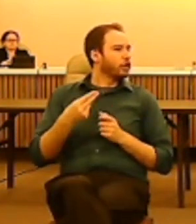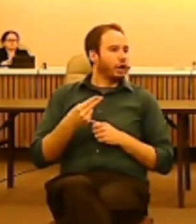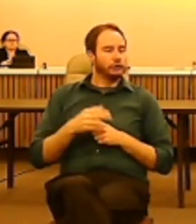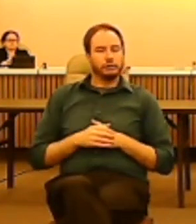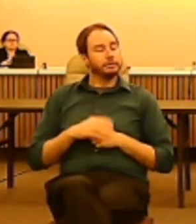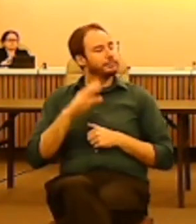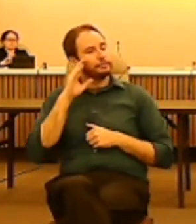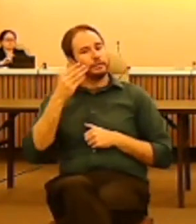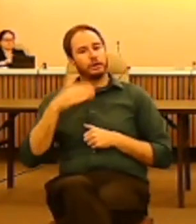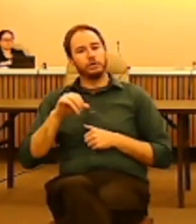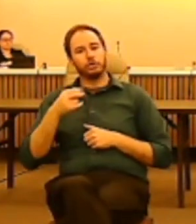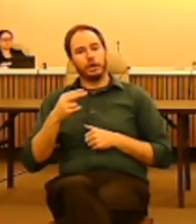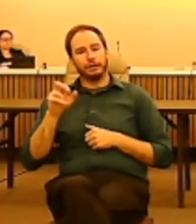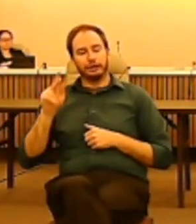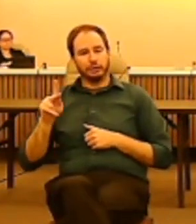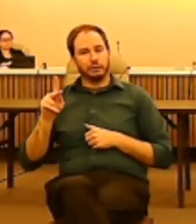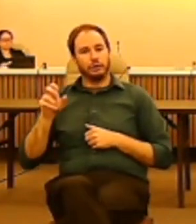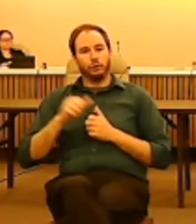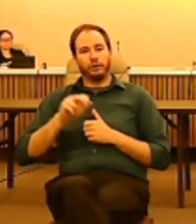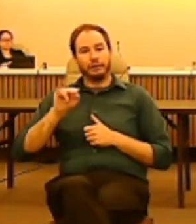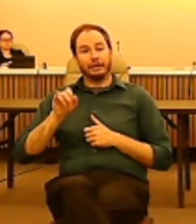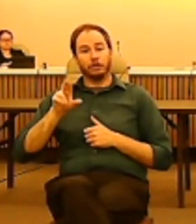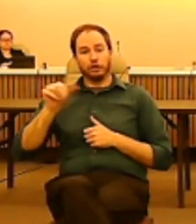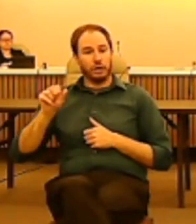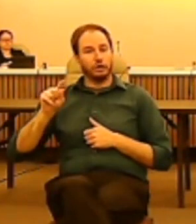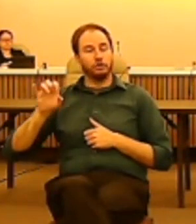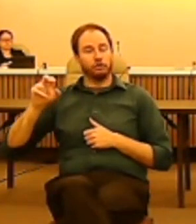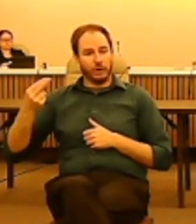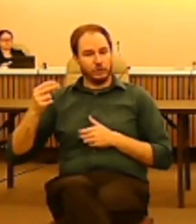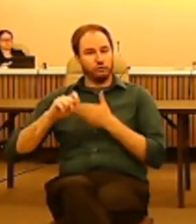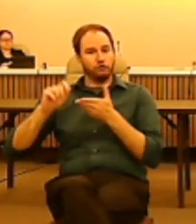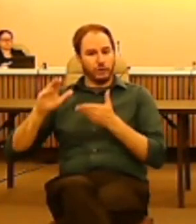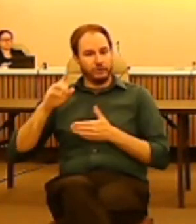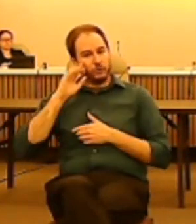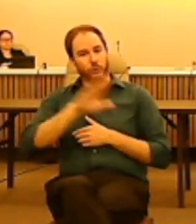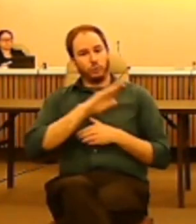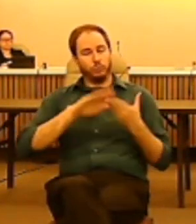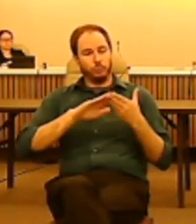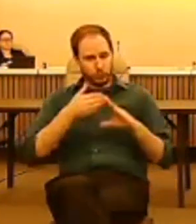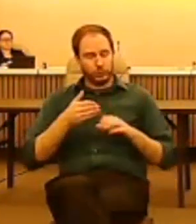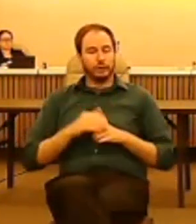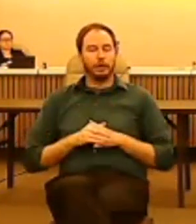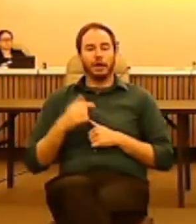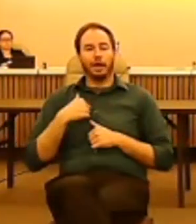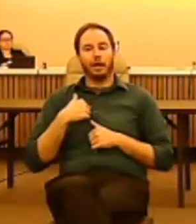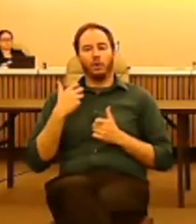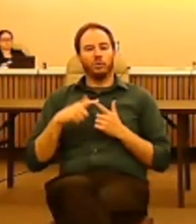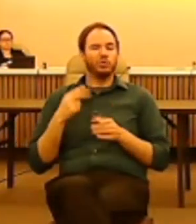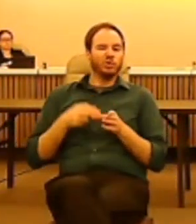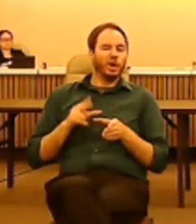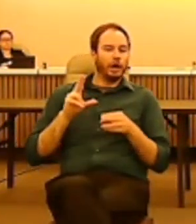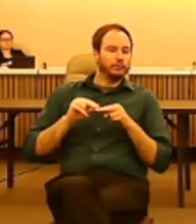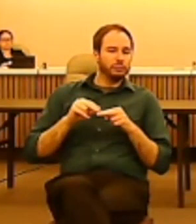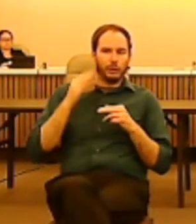Hello, this is Josh Stack, the NYSERDA stretch rider for your community. And I just wanted to jump in quickly. I know it's